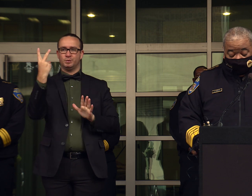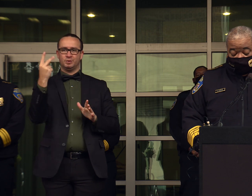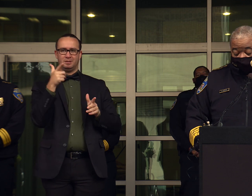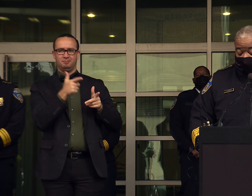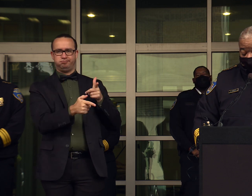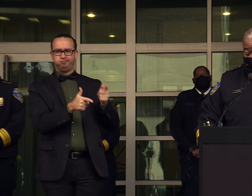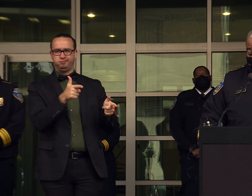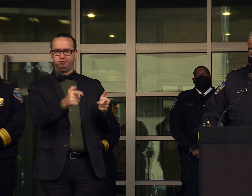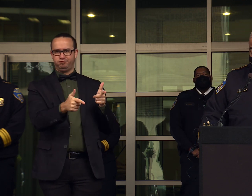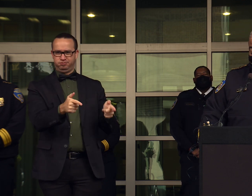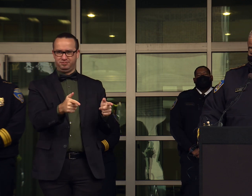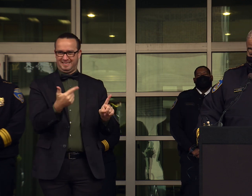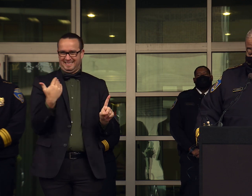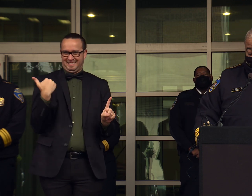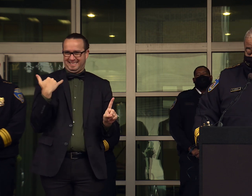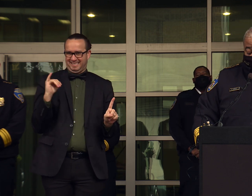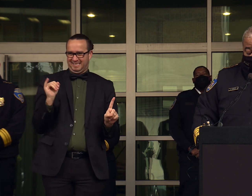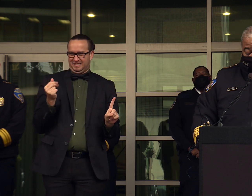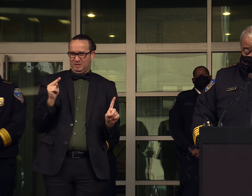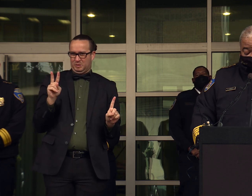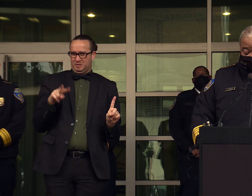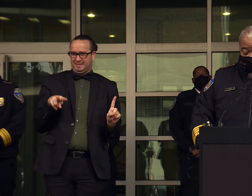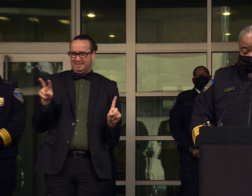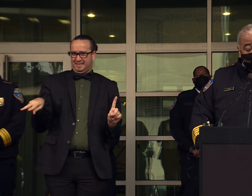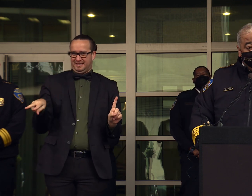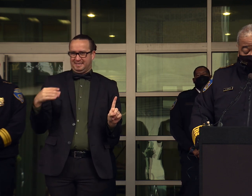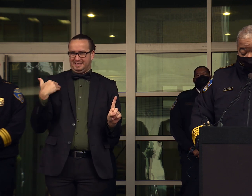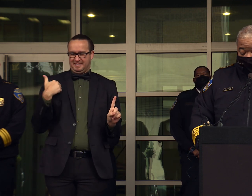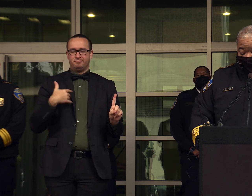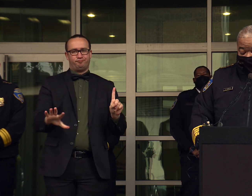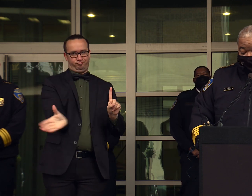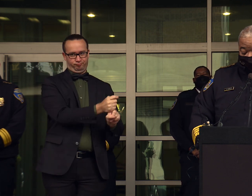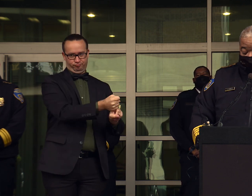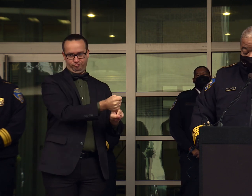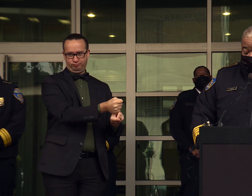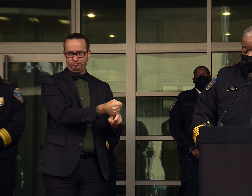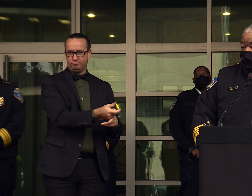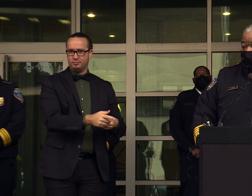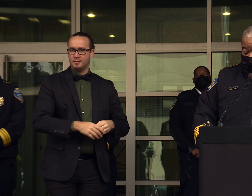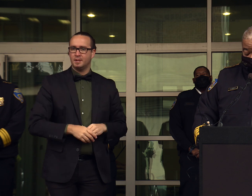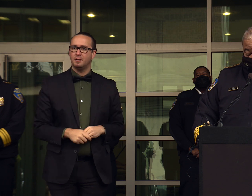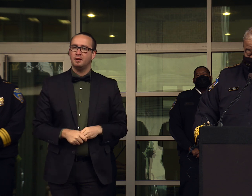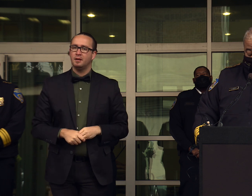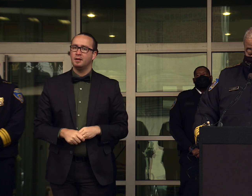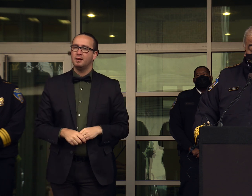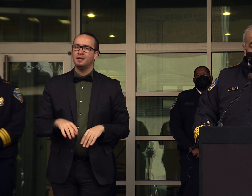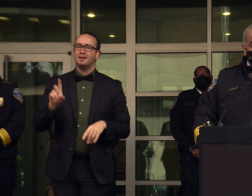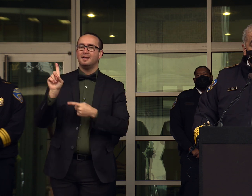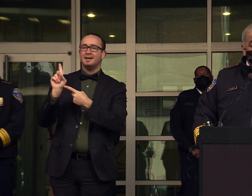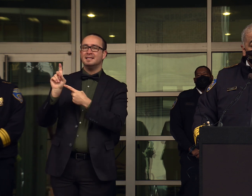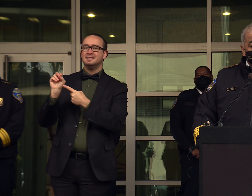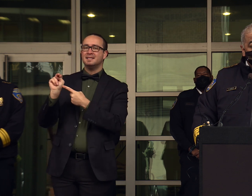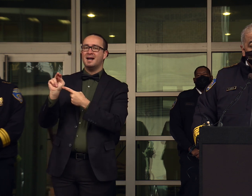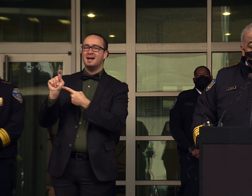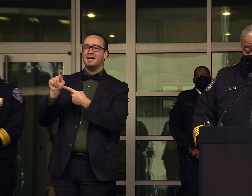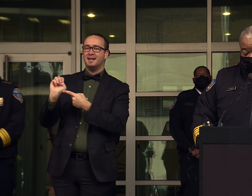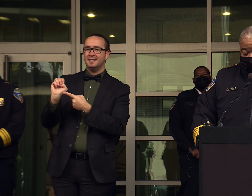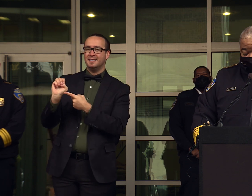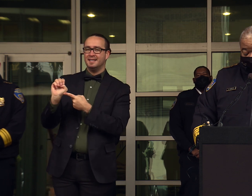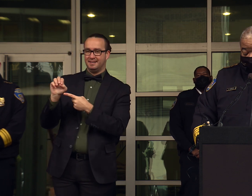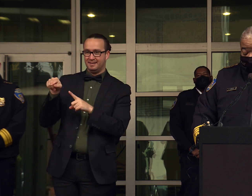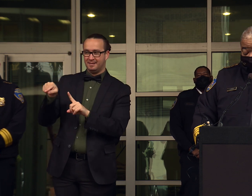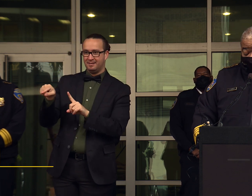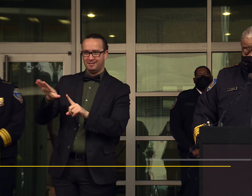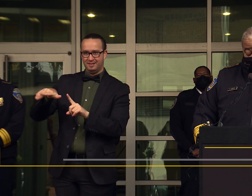still asking for anyone with any information on the murder of Dante Barksdale to call us or call Crime Stoppers right away. As